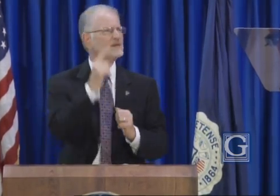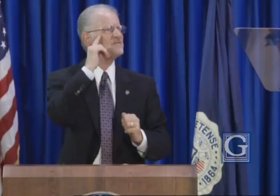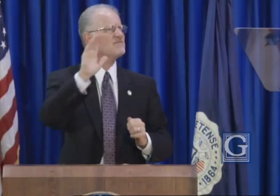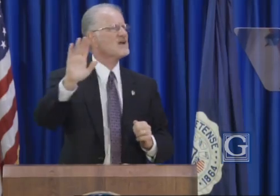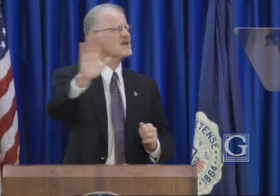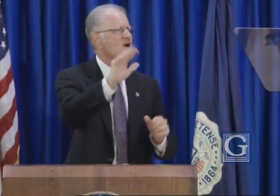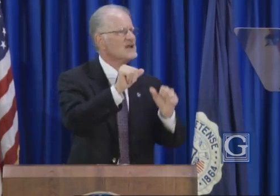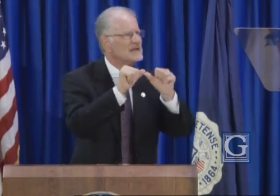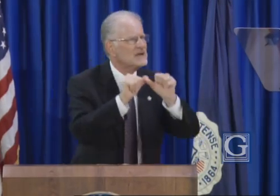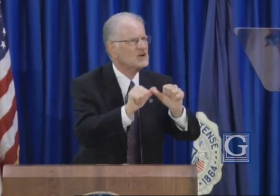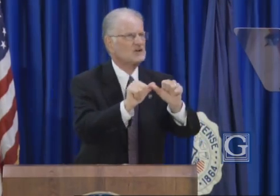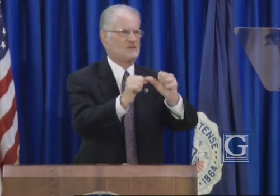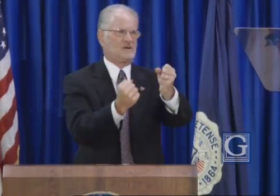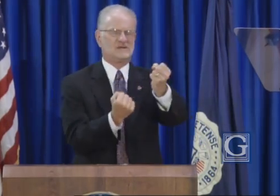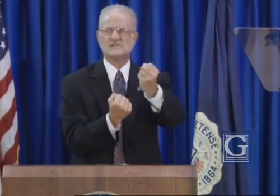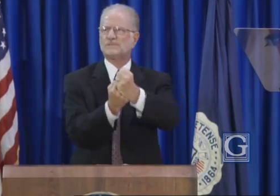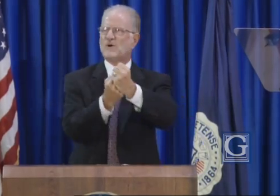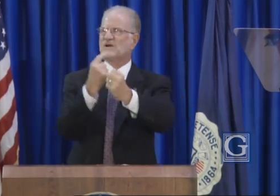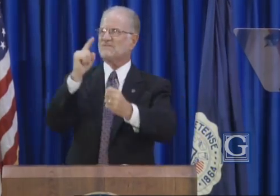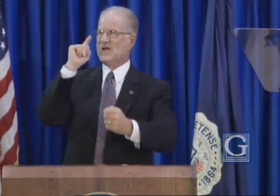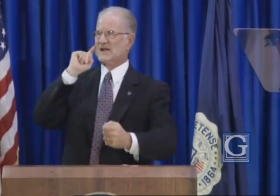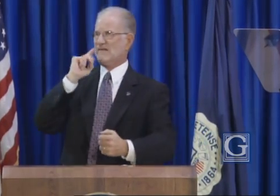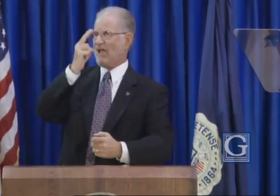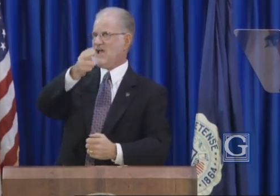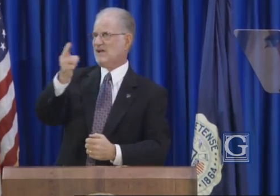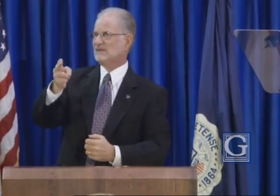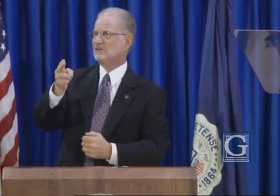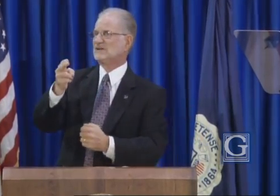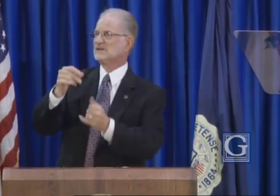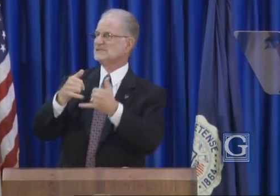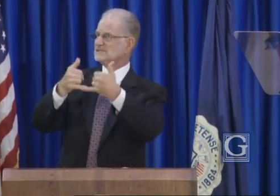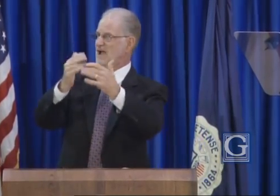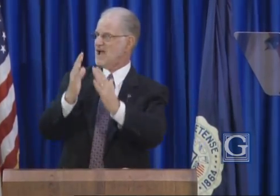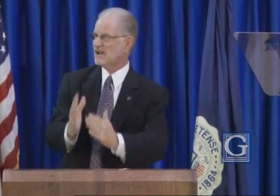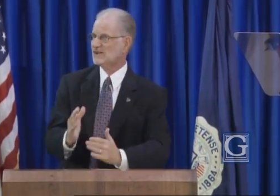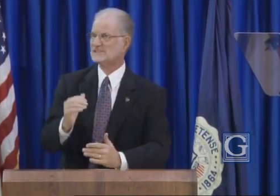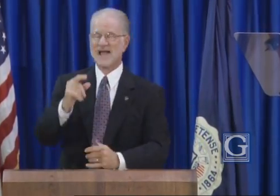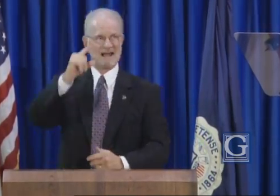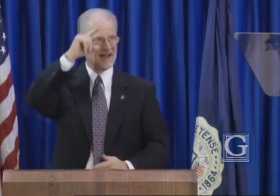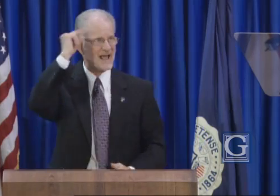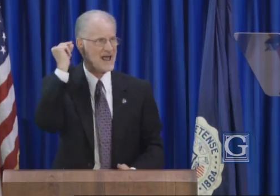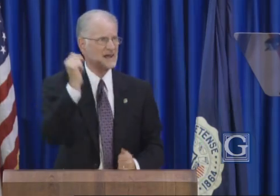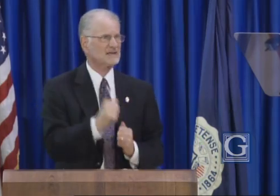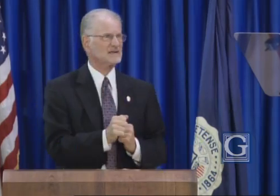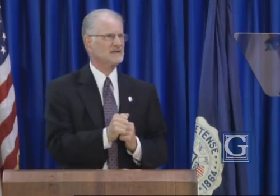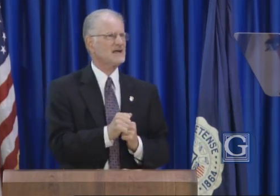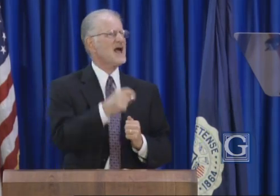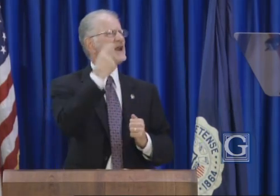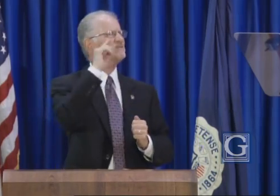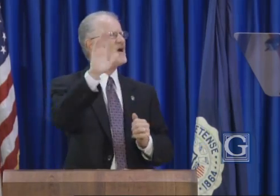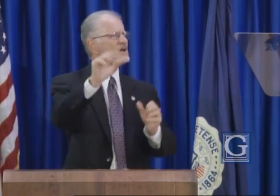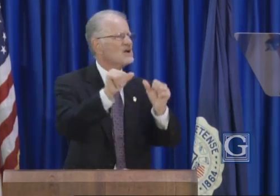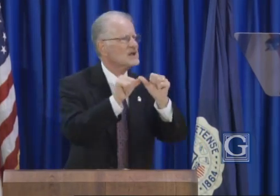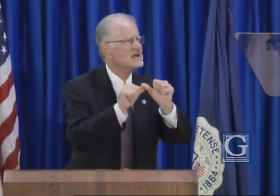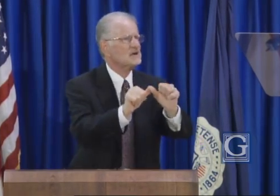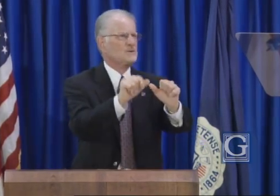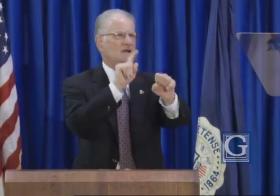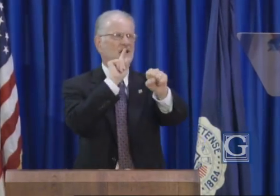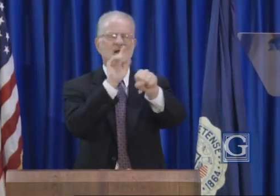community and for your enduring support of deaf and hard of hearing scholars at Gallaudet, and